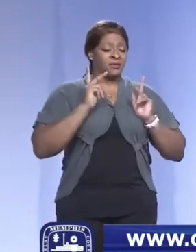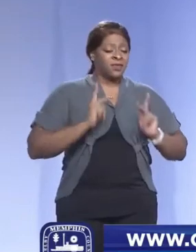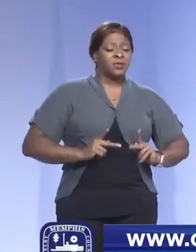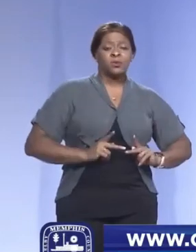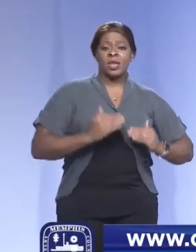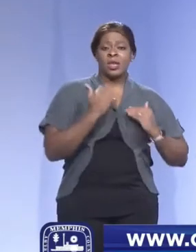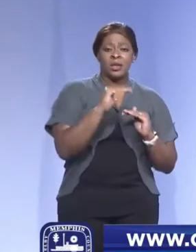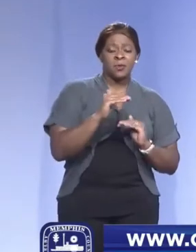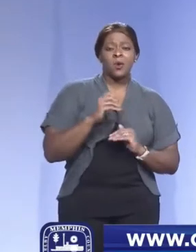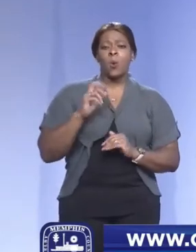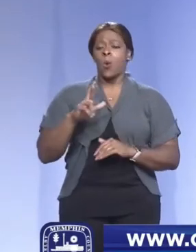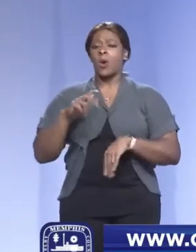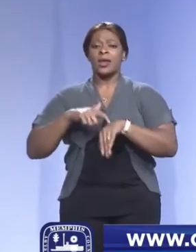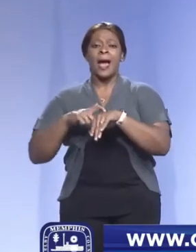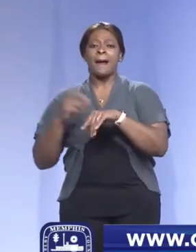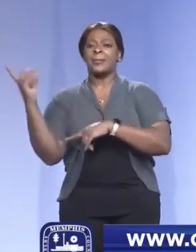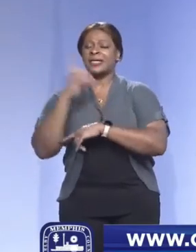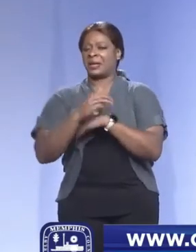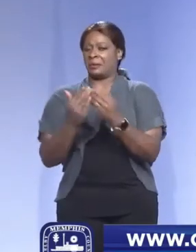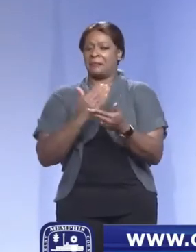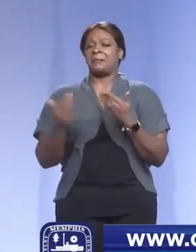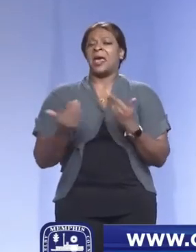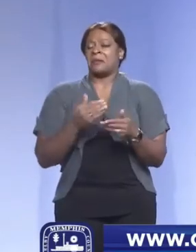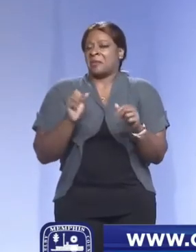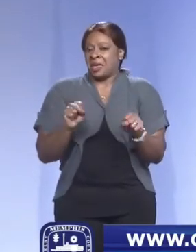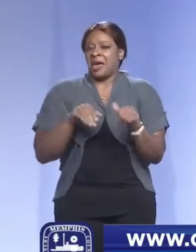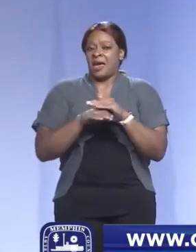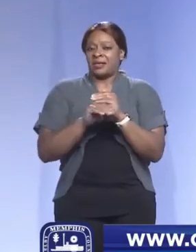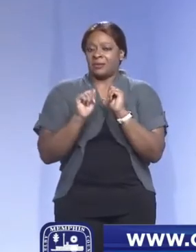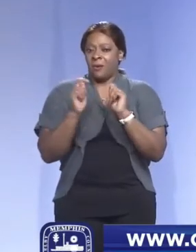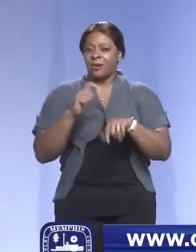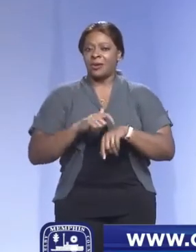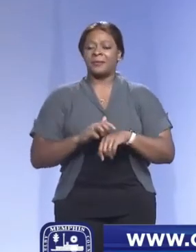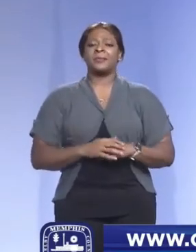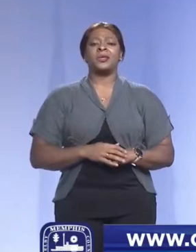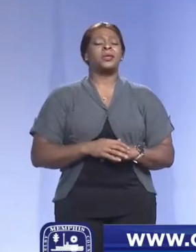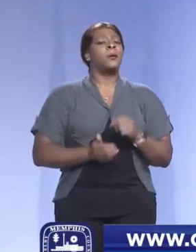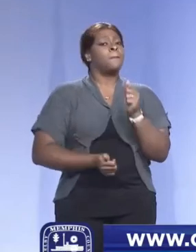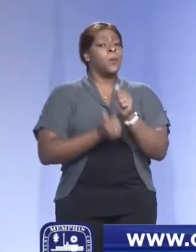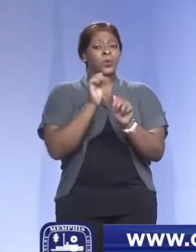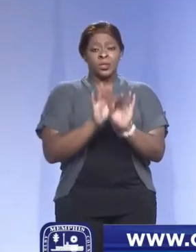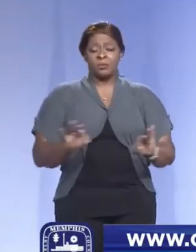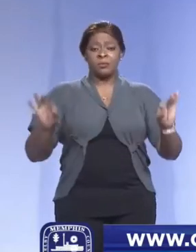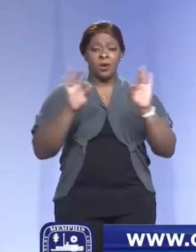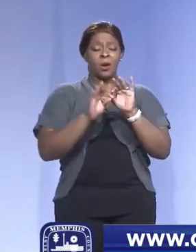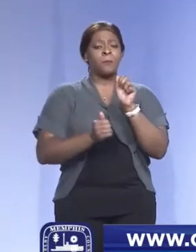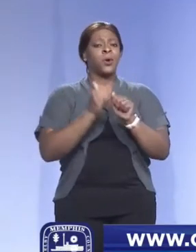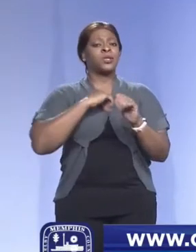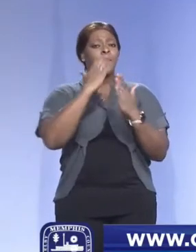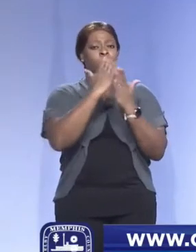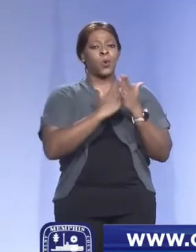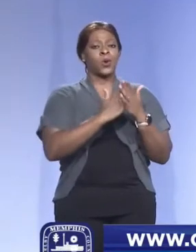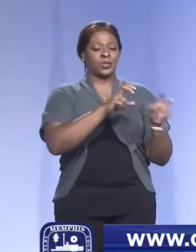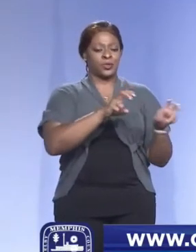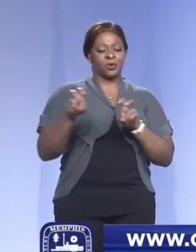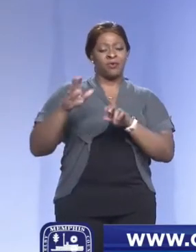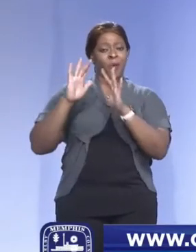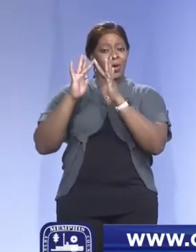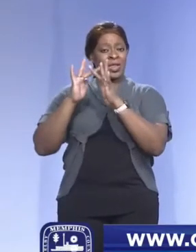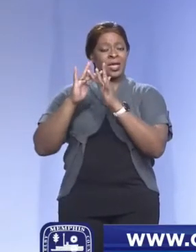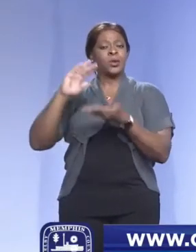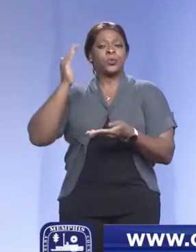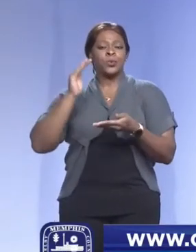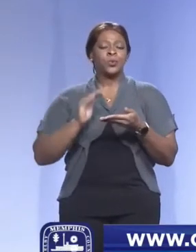or time of day. Most importantly, we've been able to move most of our courses online to reduce